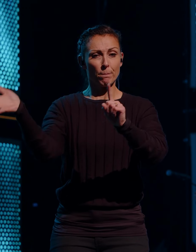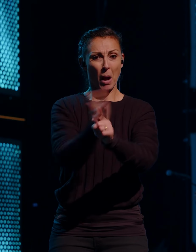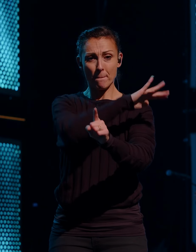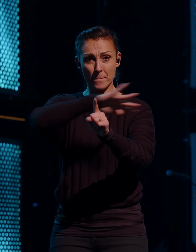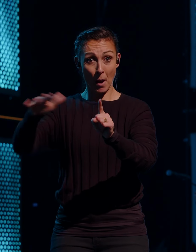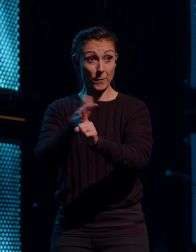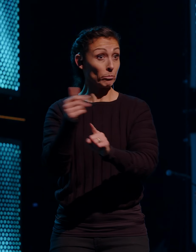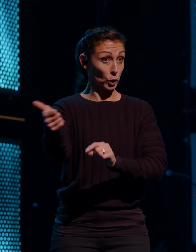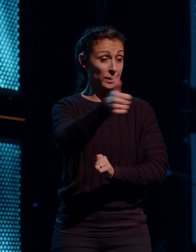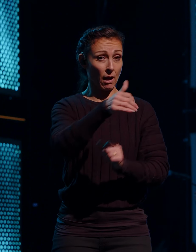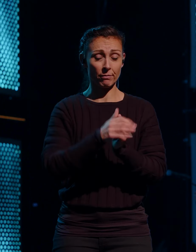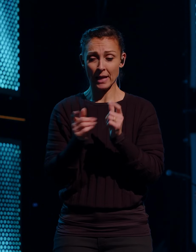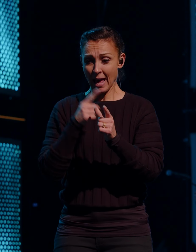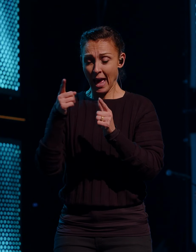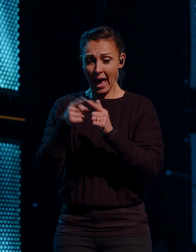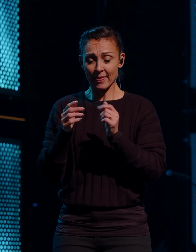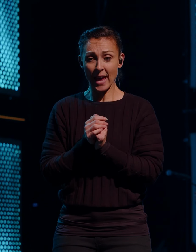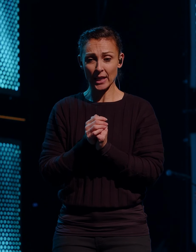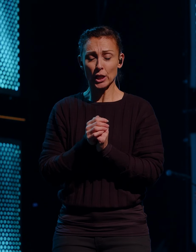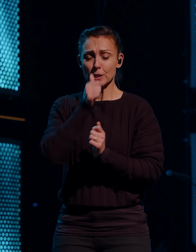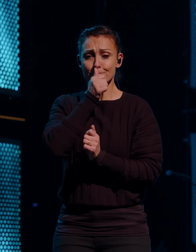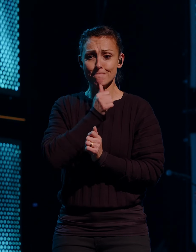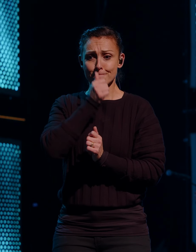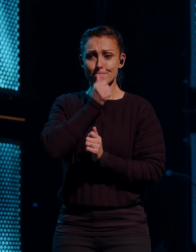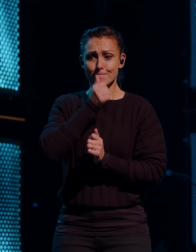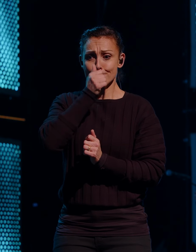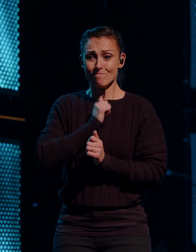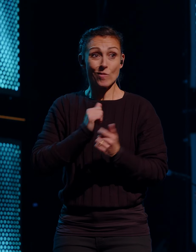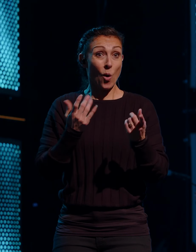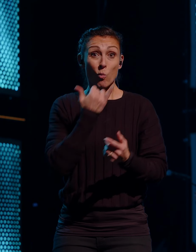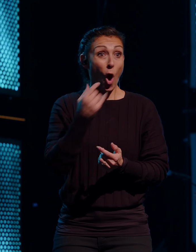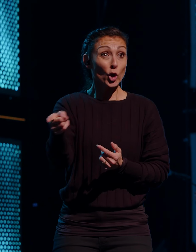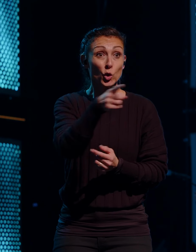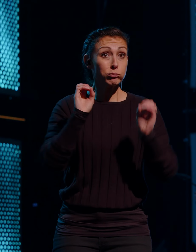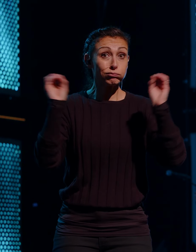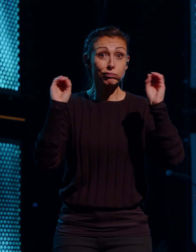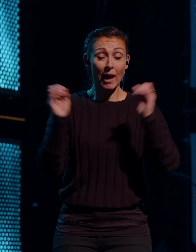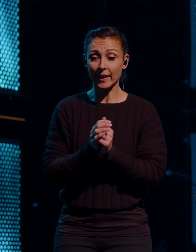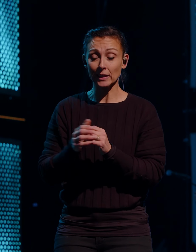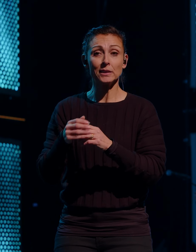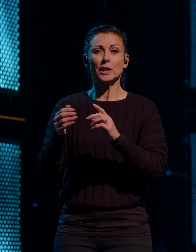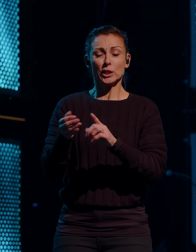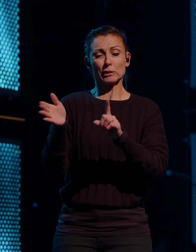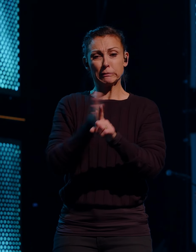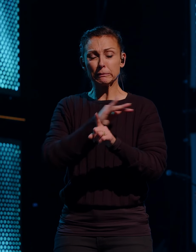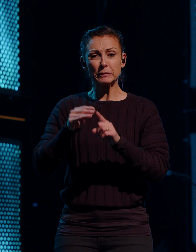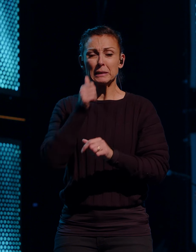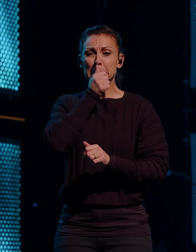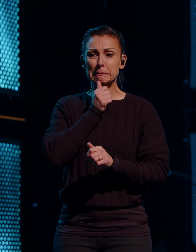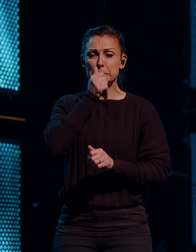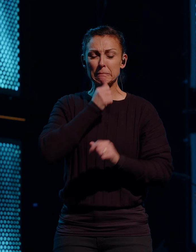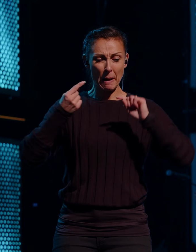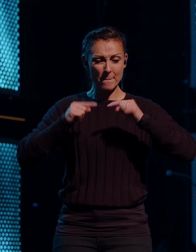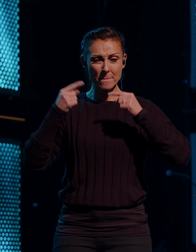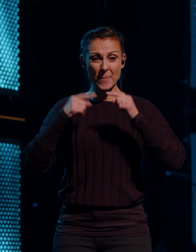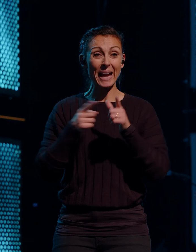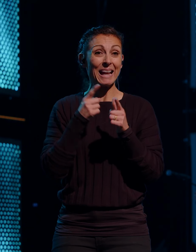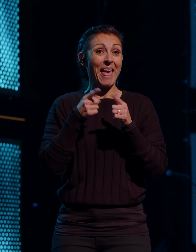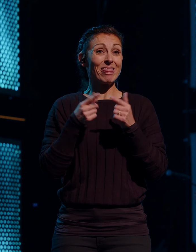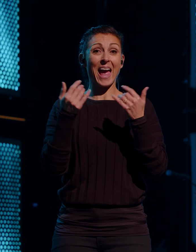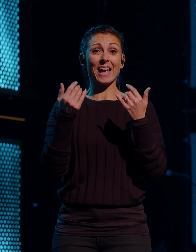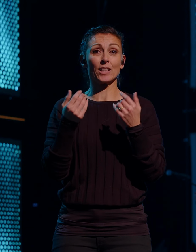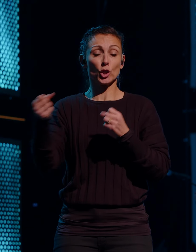yourself this, is it worth it? Is it worth it? The heck is going on here? I'm in my